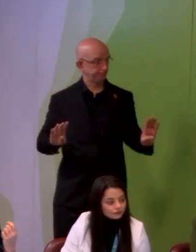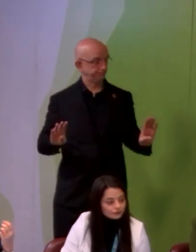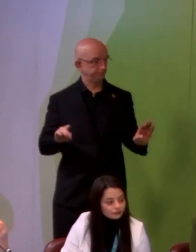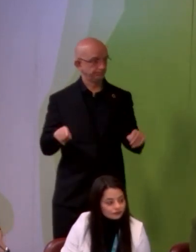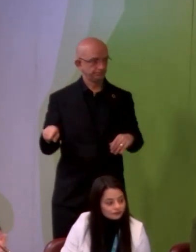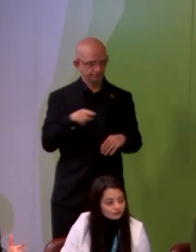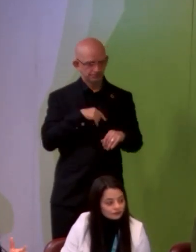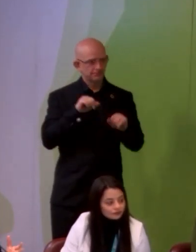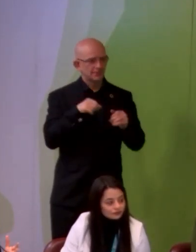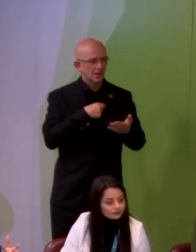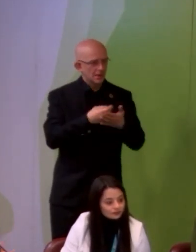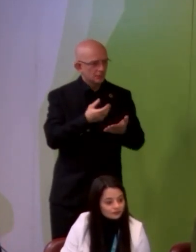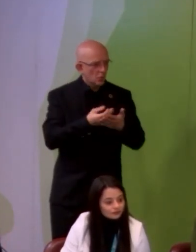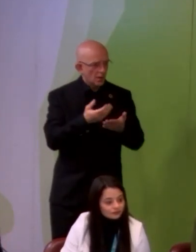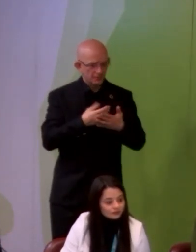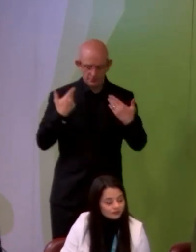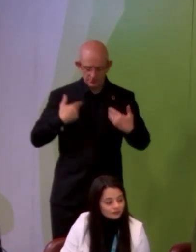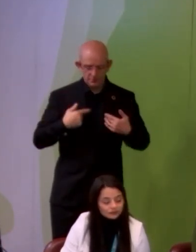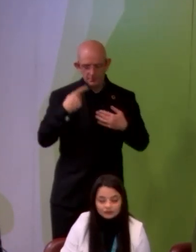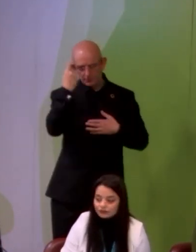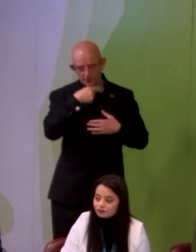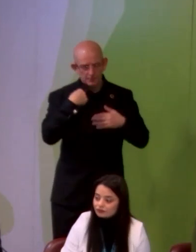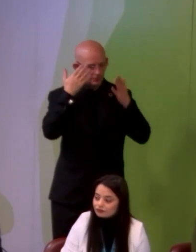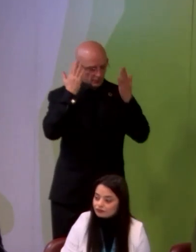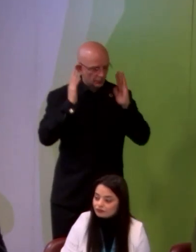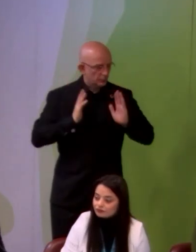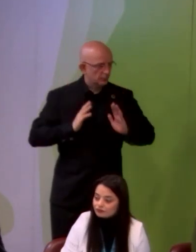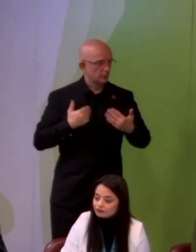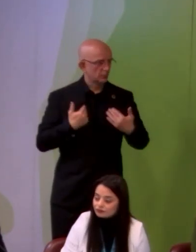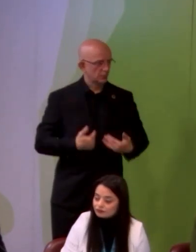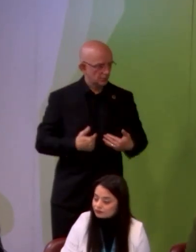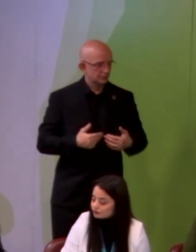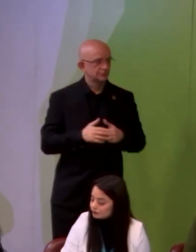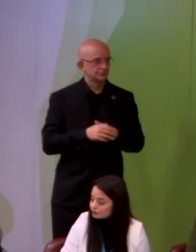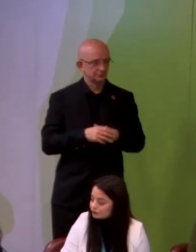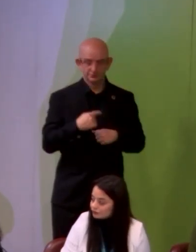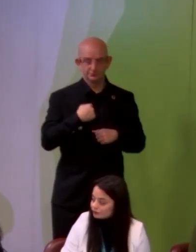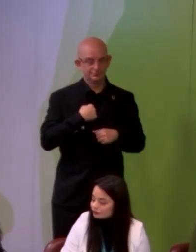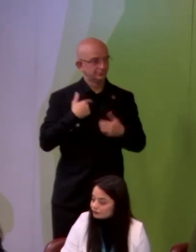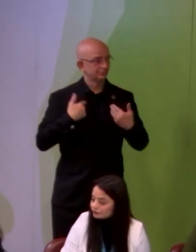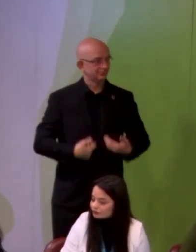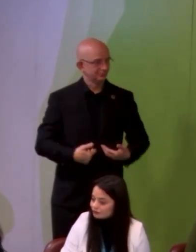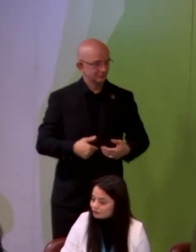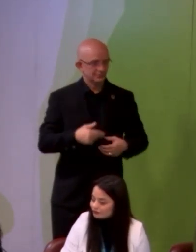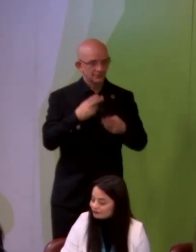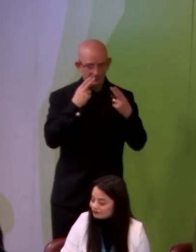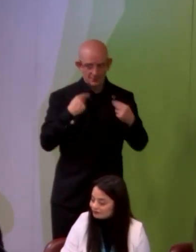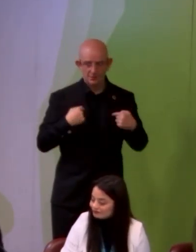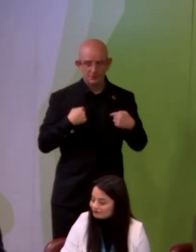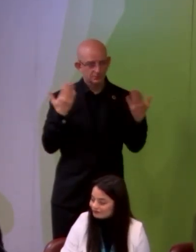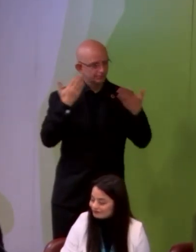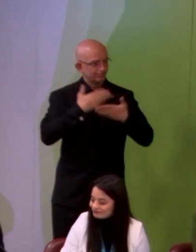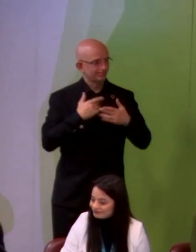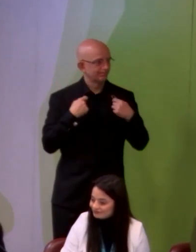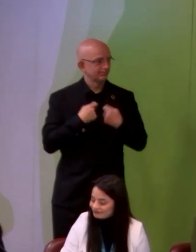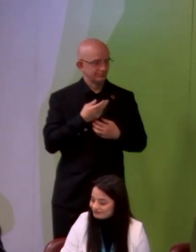we look. So. I mentioned I'm Katie Holland from the Perkins School for the Blind. I'm wearing a black jacket and a green scarf, which is my